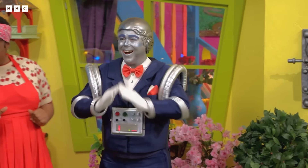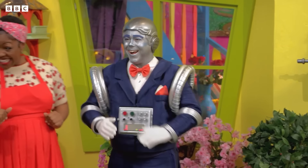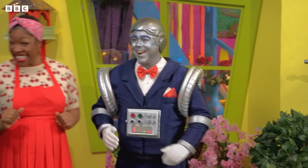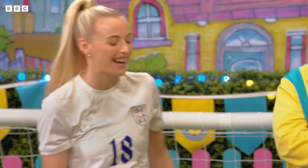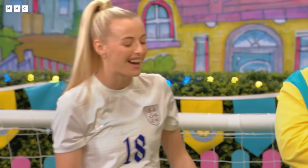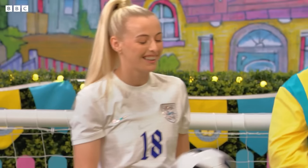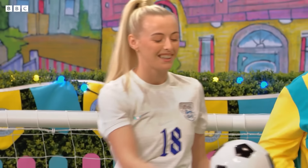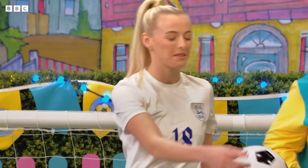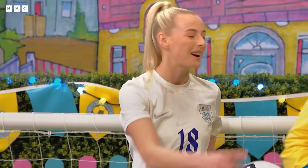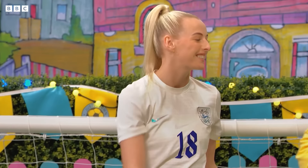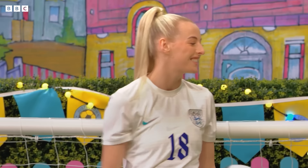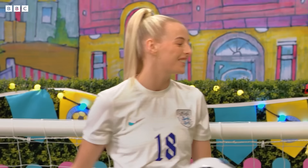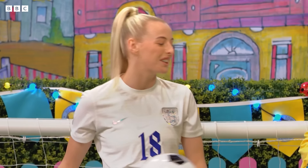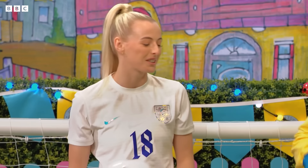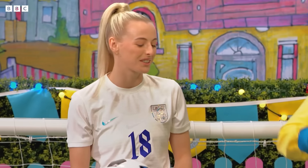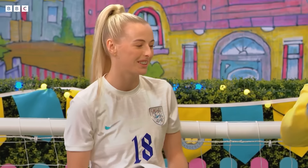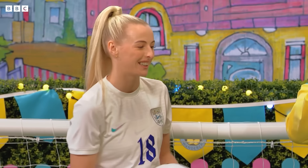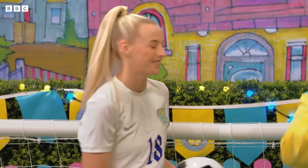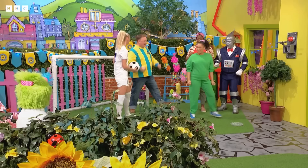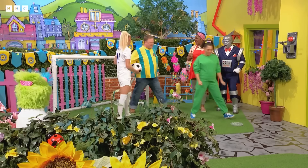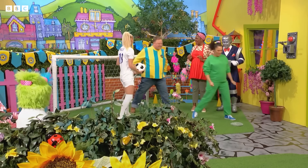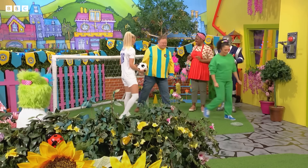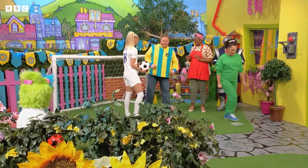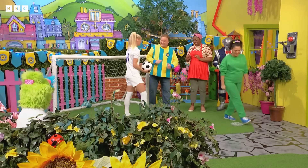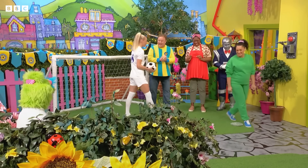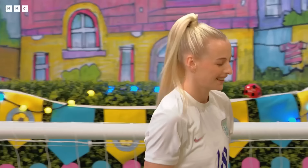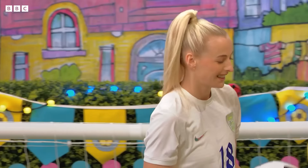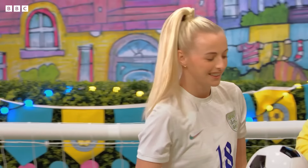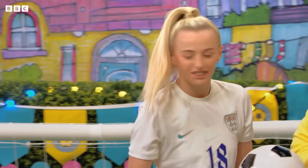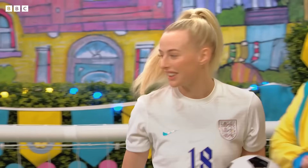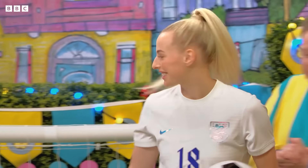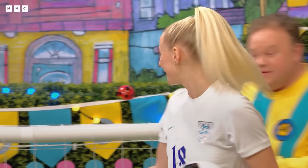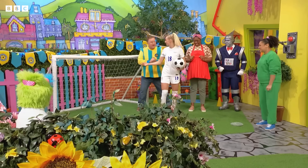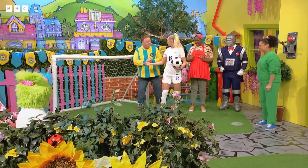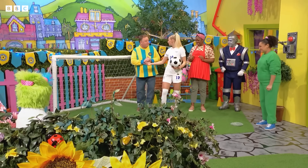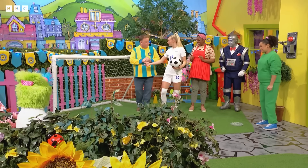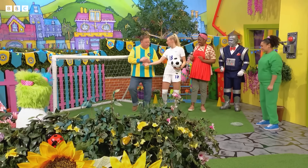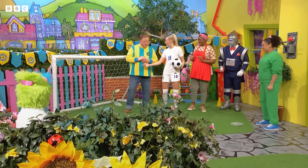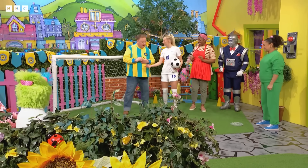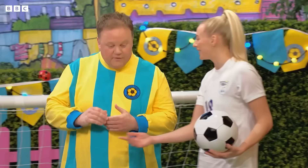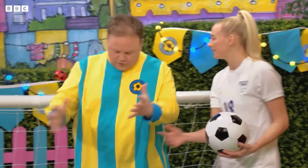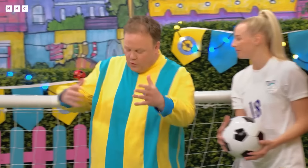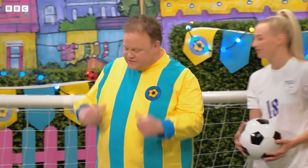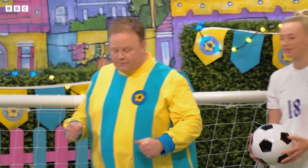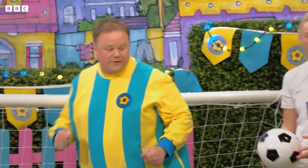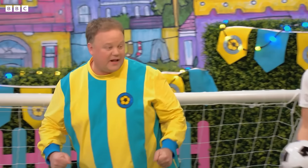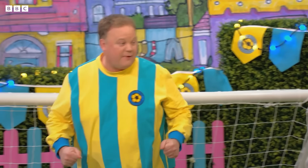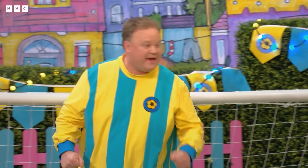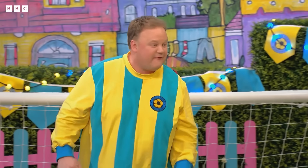Come on, Kat. Let's practice your goal scoring. Yes. Oh, yes. Come on, Kat. Justin? Yeah? Will you go in goal? Of course I will, Chloe.